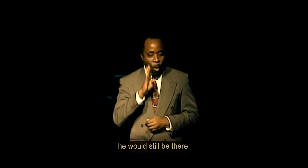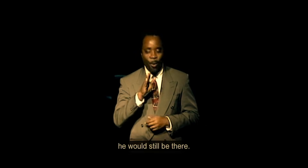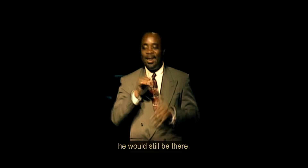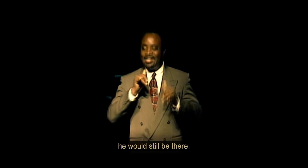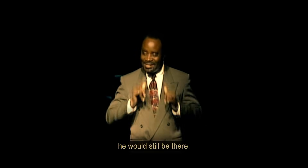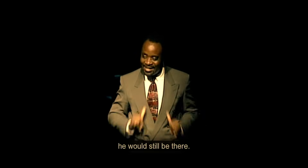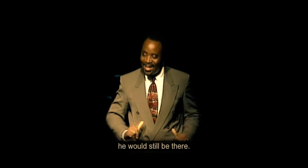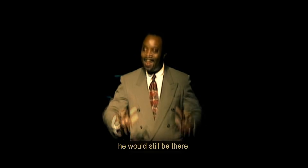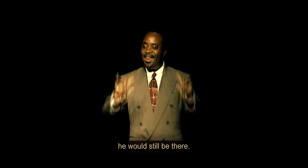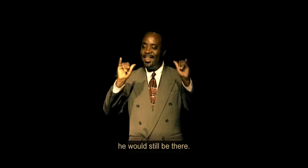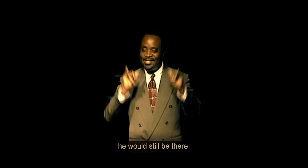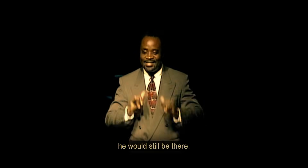he will still be there,